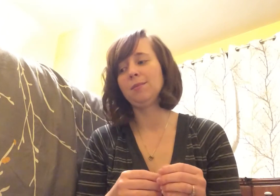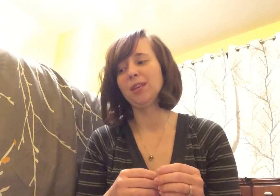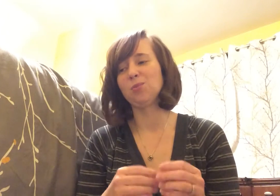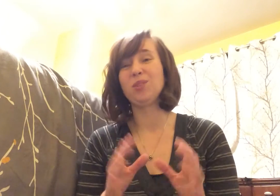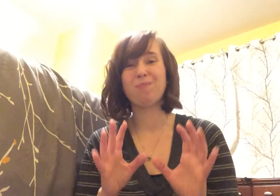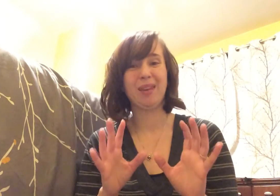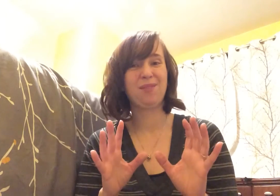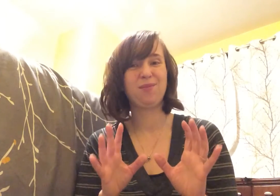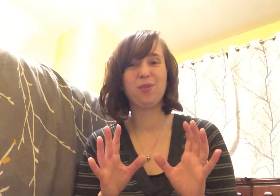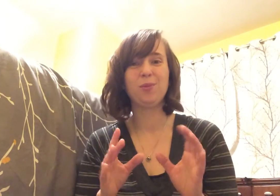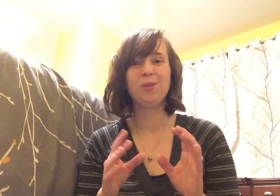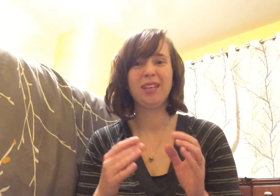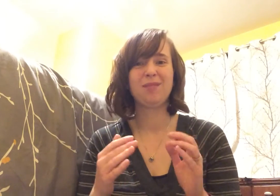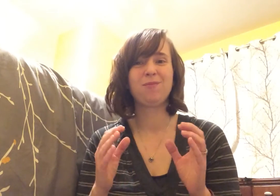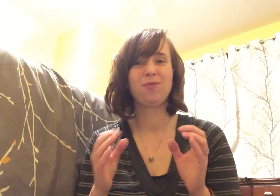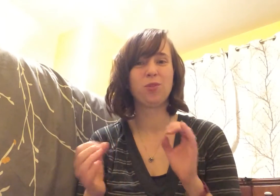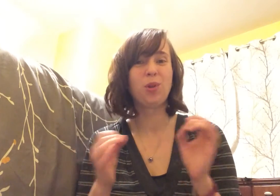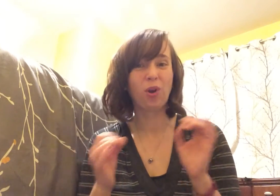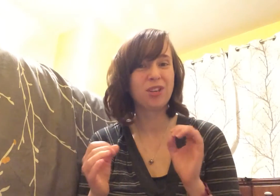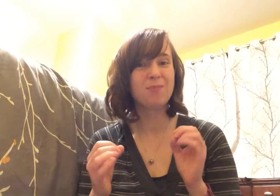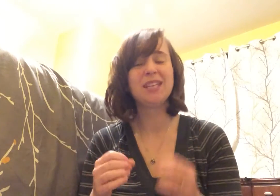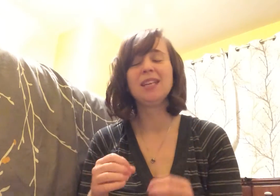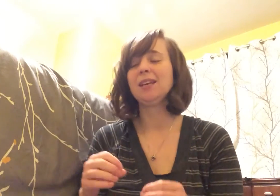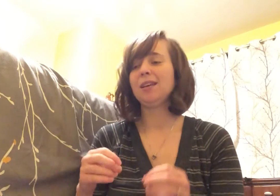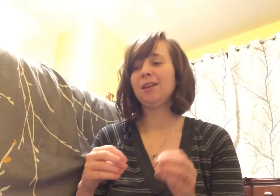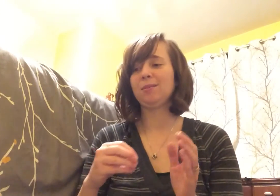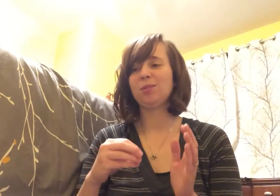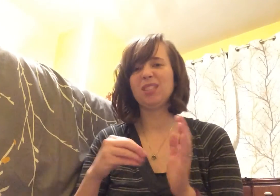like a really bad verbal argument. So it's